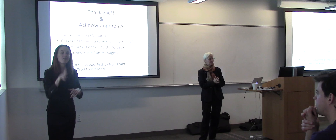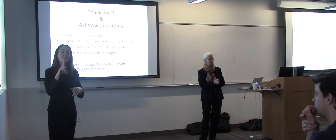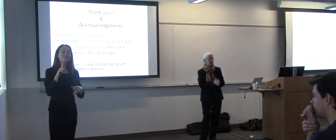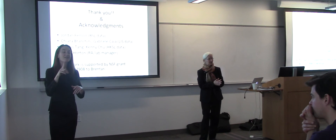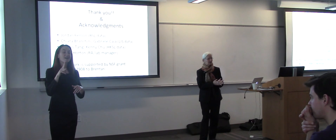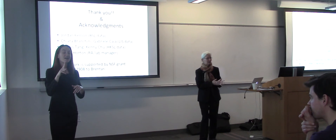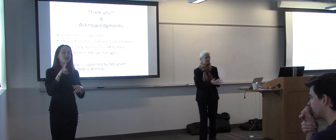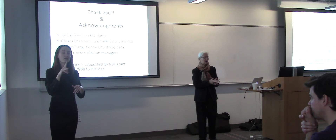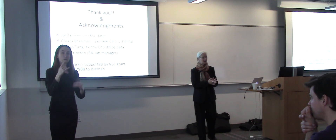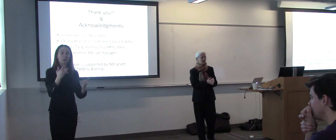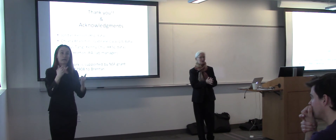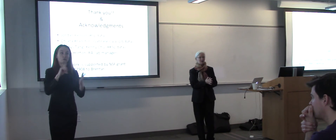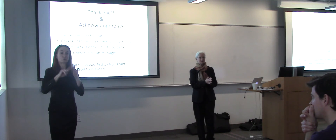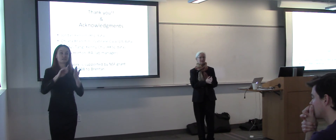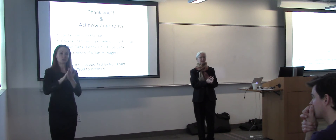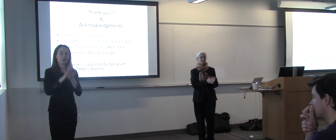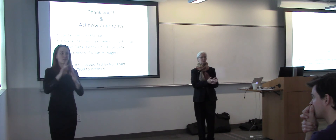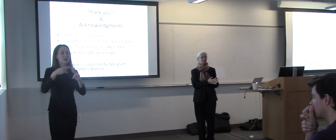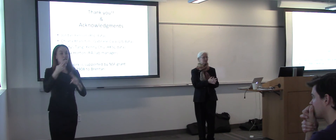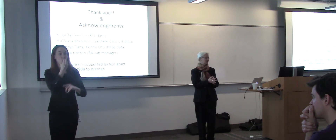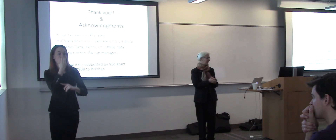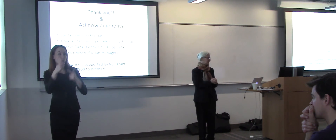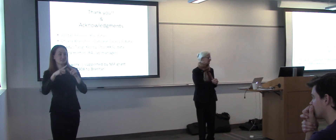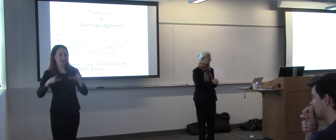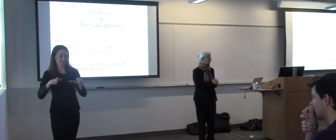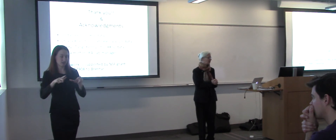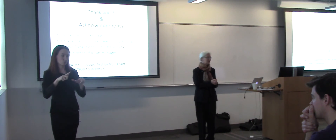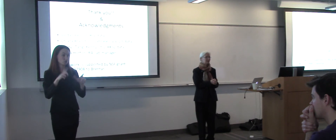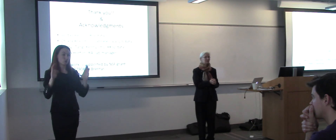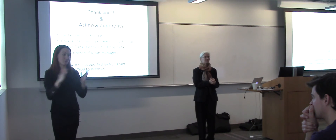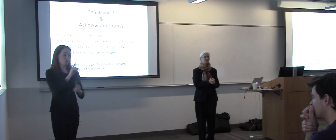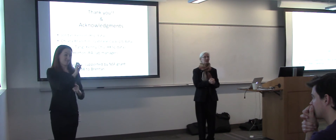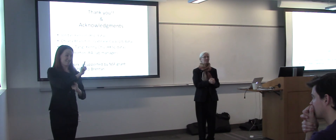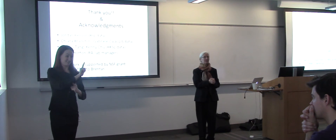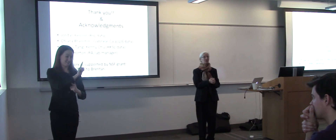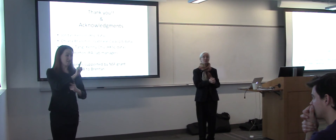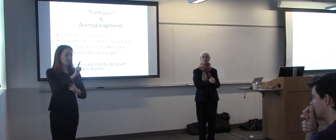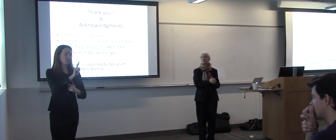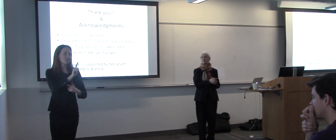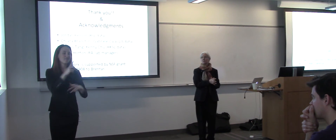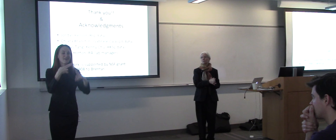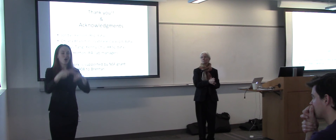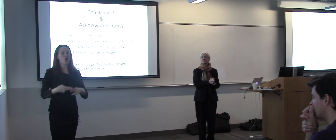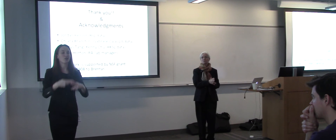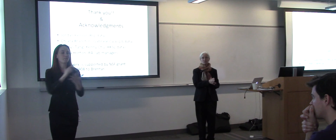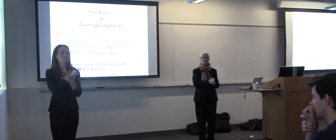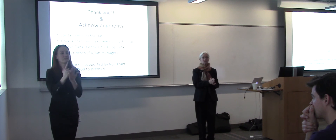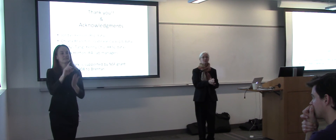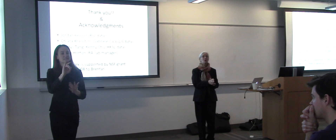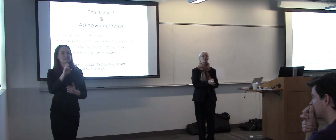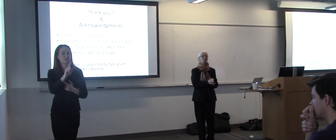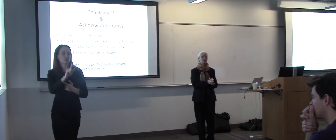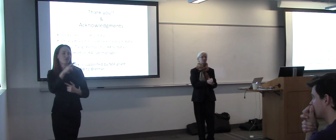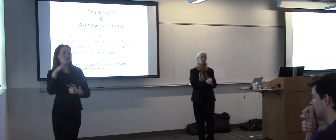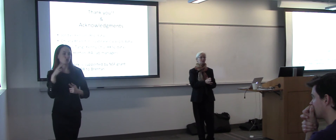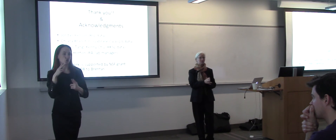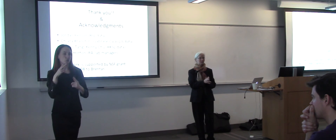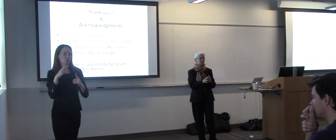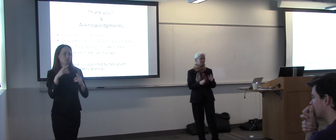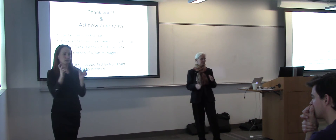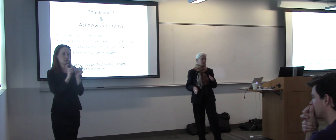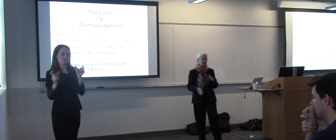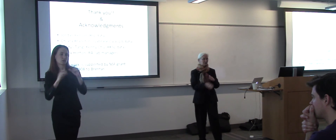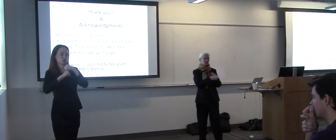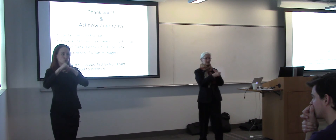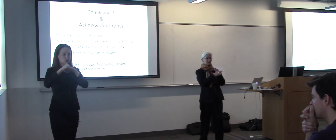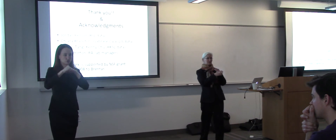paper on Hong Kong Sign Language versus ASL on these, they called them serial verb constructions, where it showed